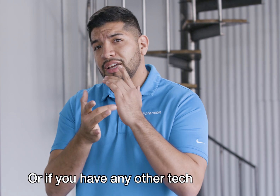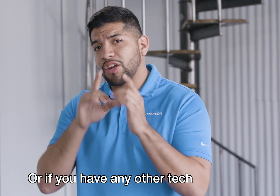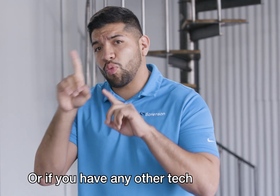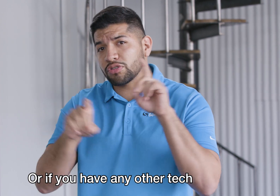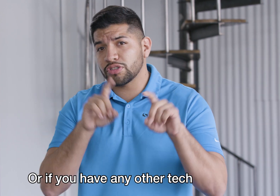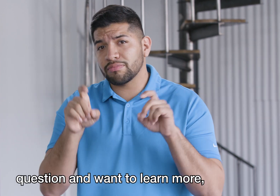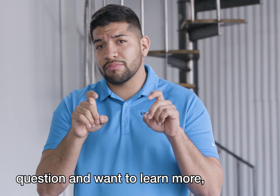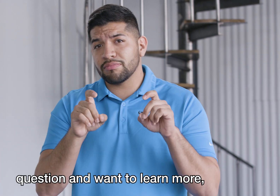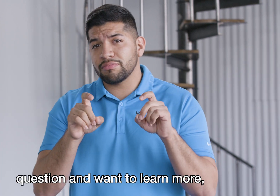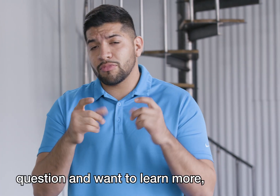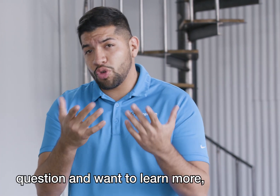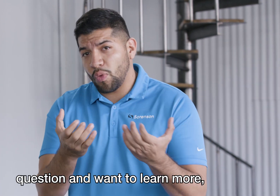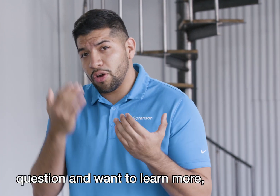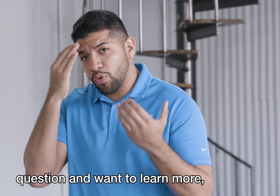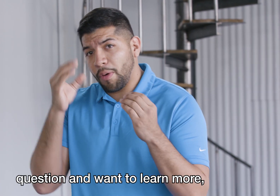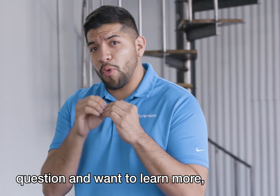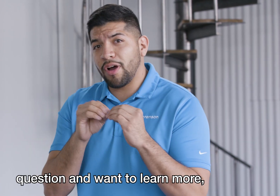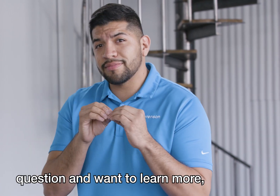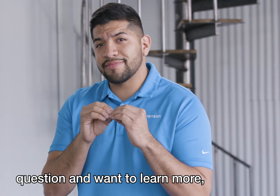and want to learn more, simply contact customer care.